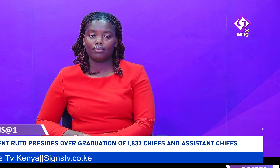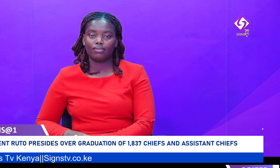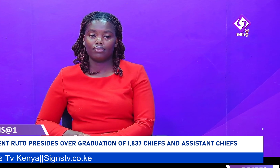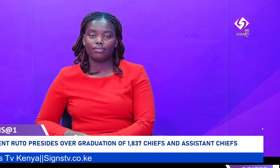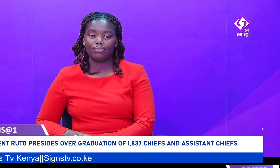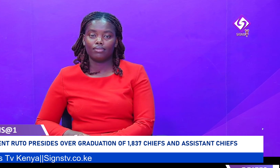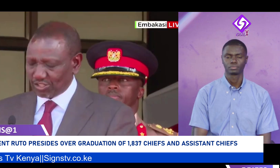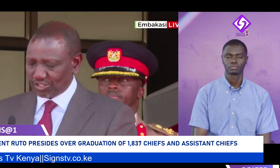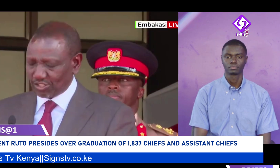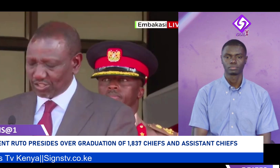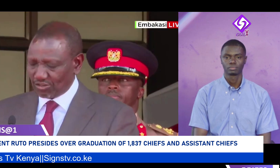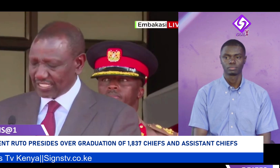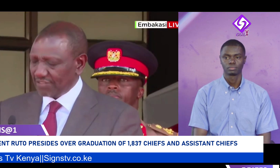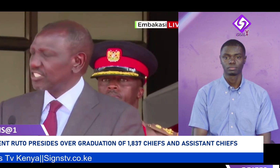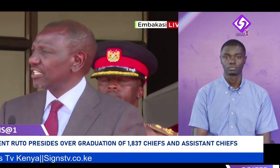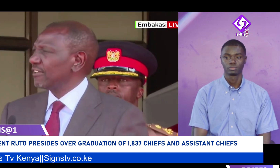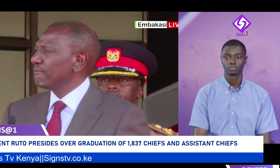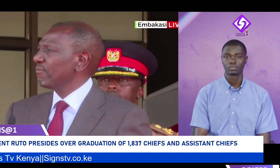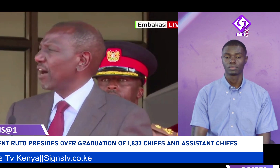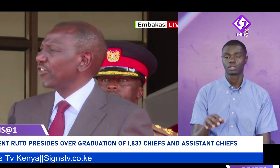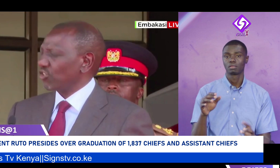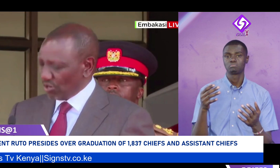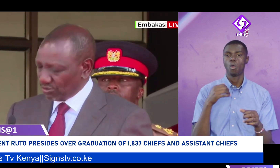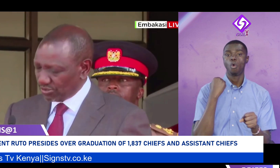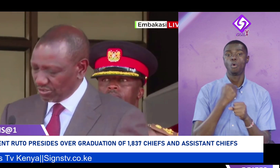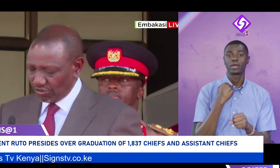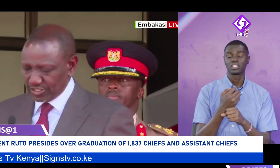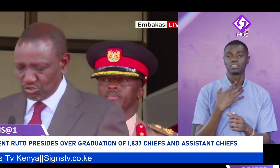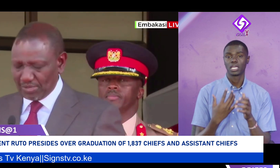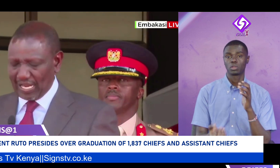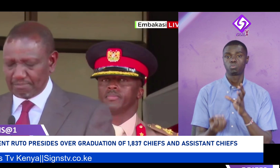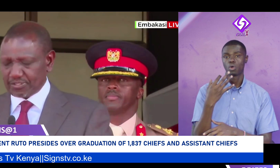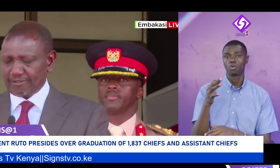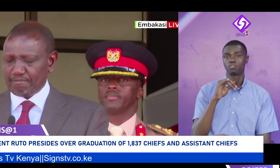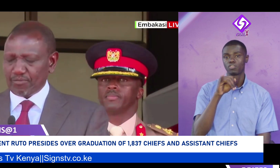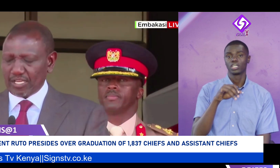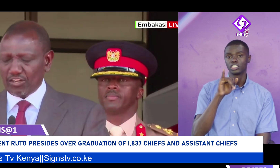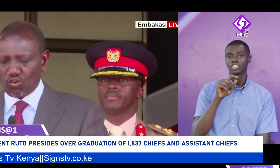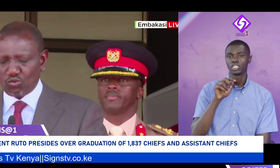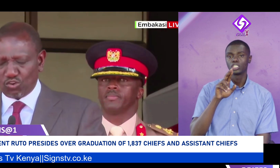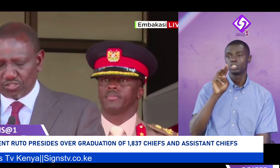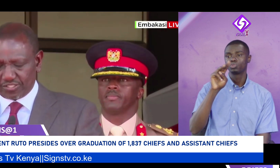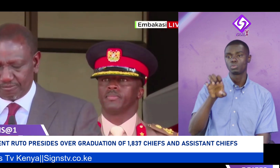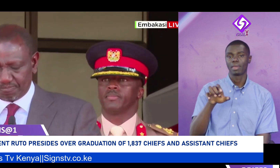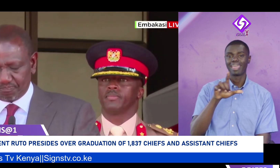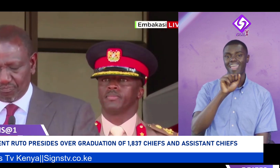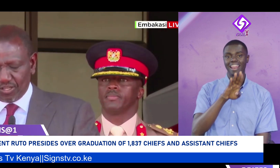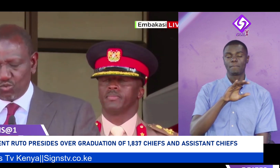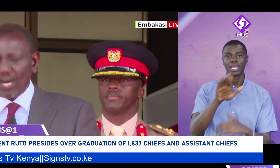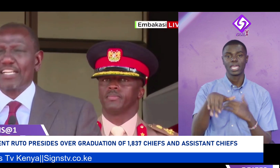level. Connectivity and the rollout of Jitume labs in all wards. You are